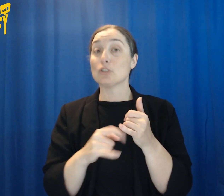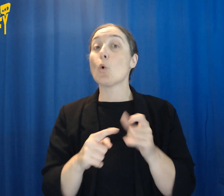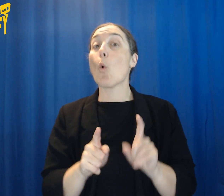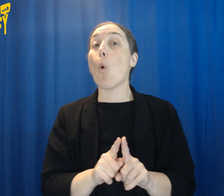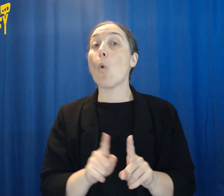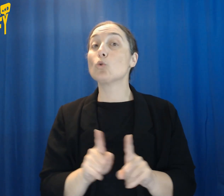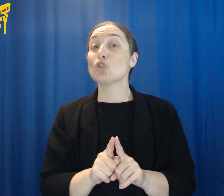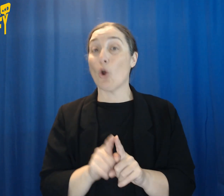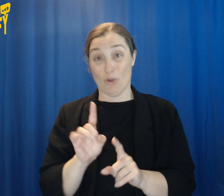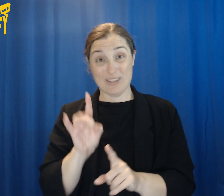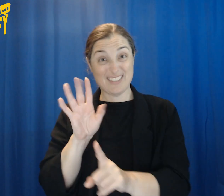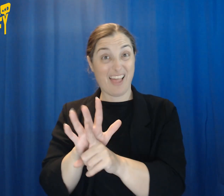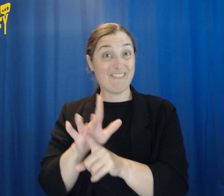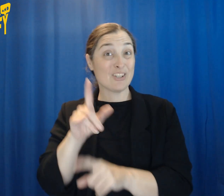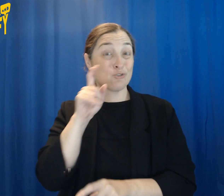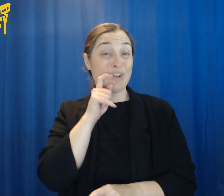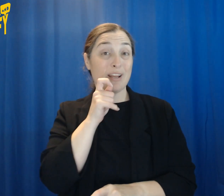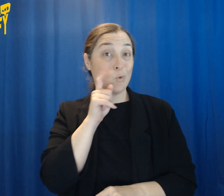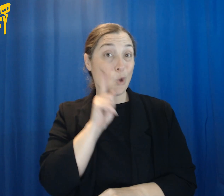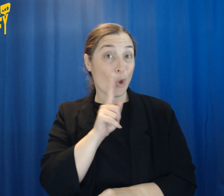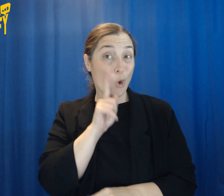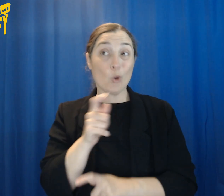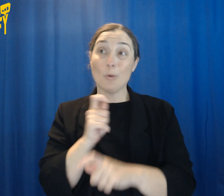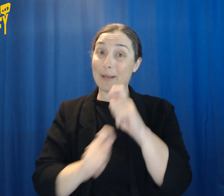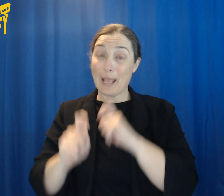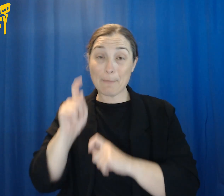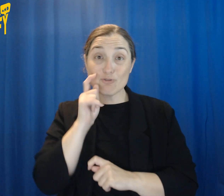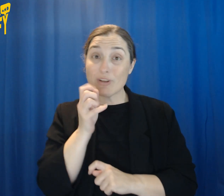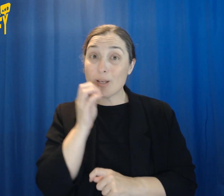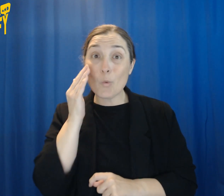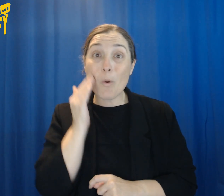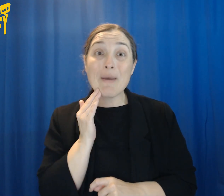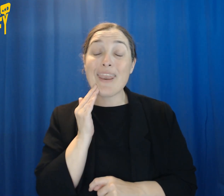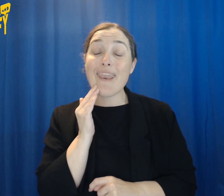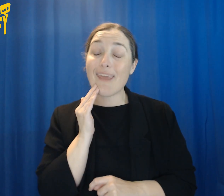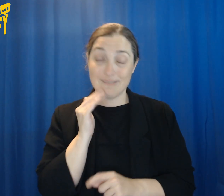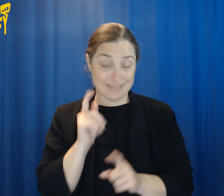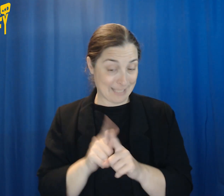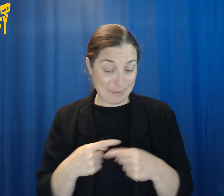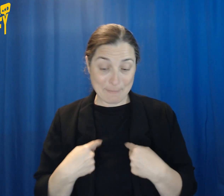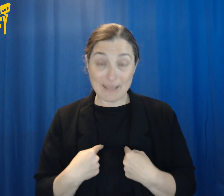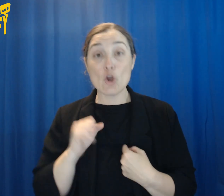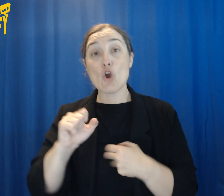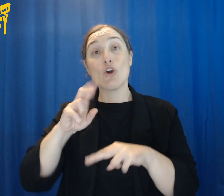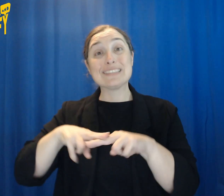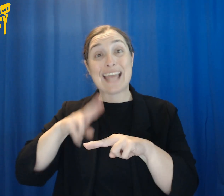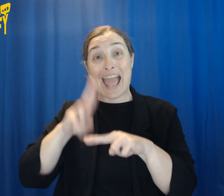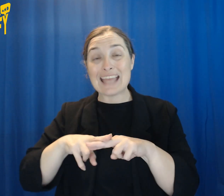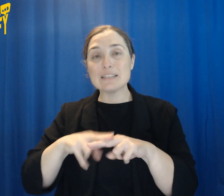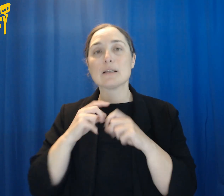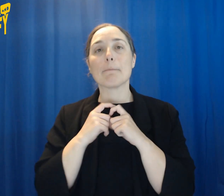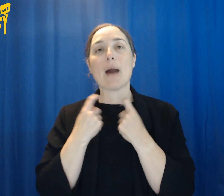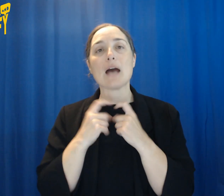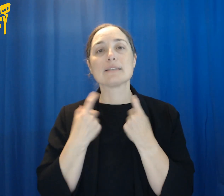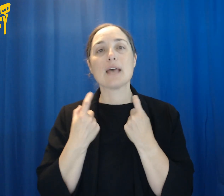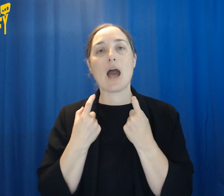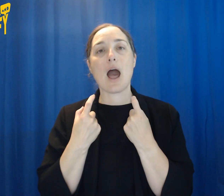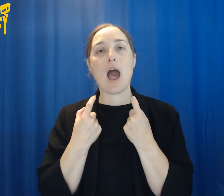little girl who became a strange little woman, just like me, and her dad was a pastor. So she also has